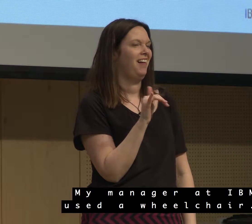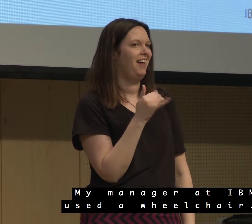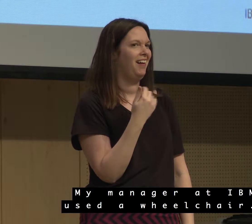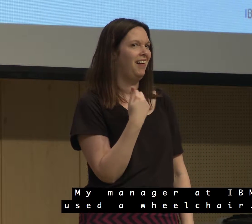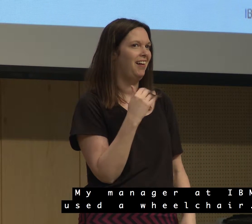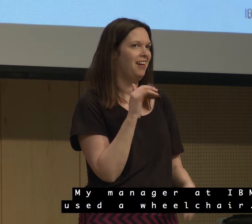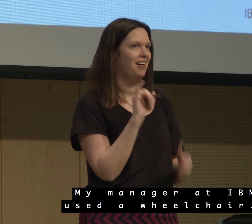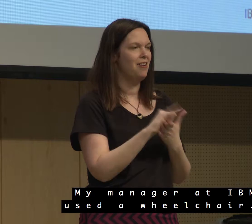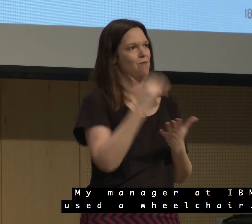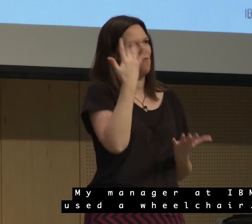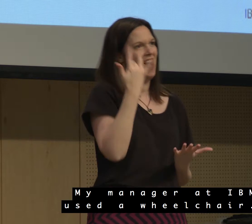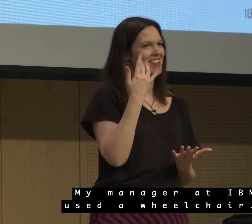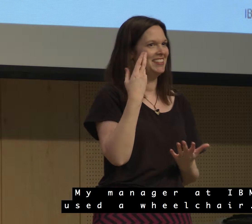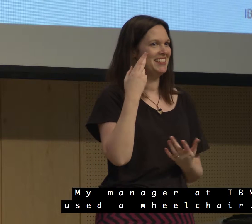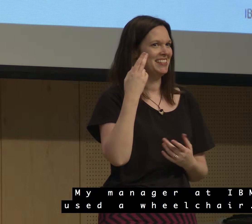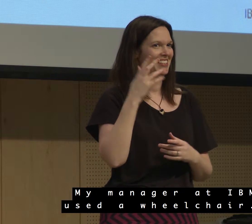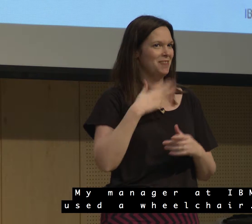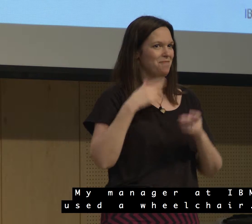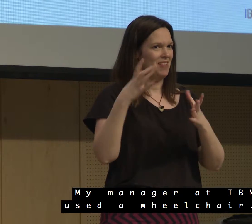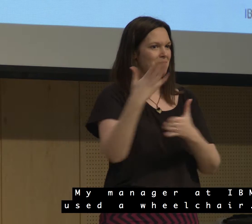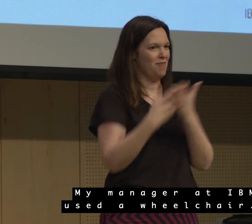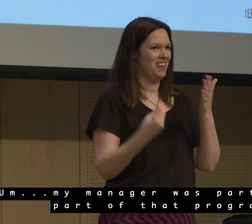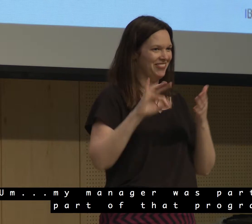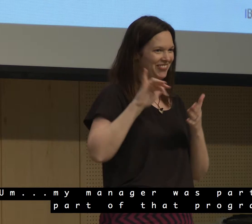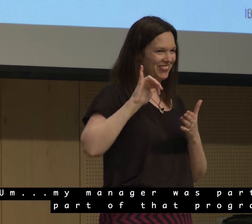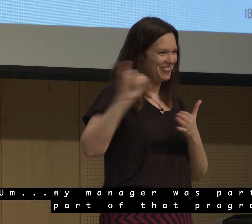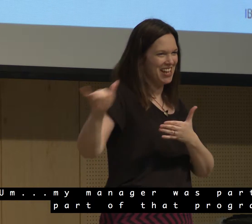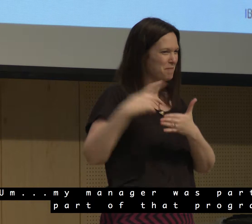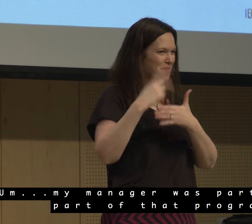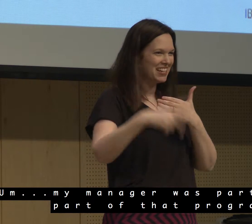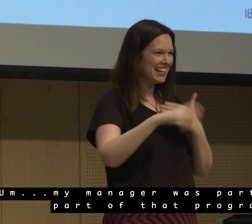My manager at IBM used a wheelchair. My